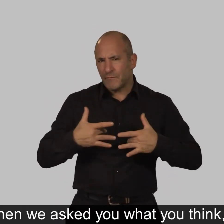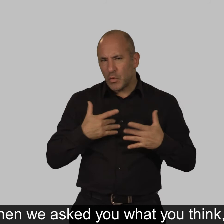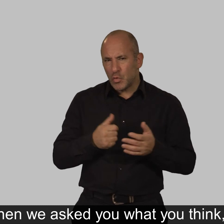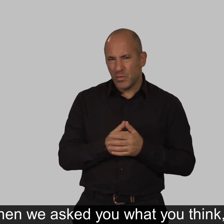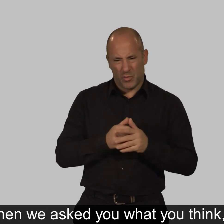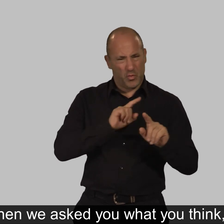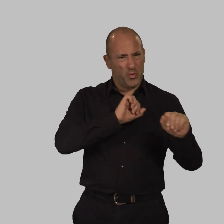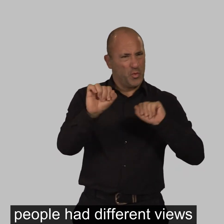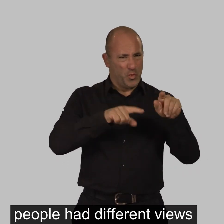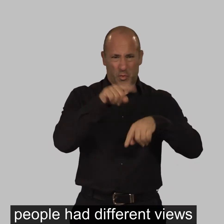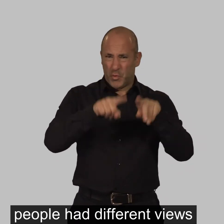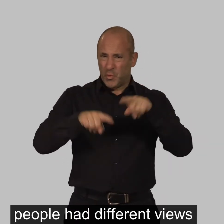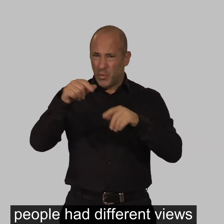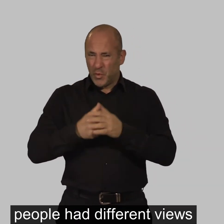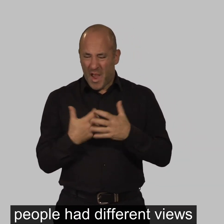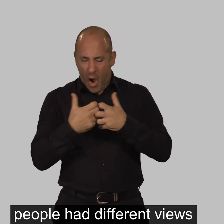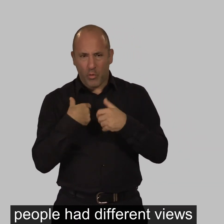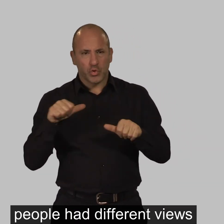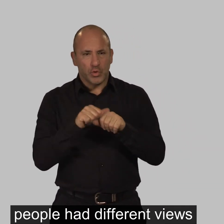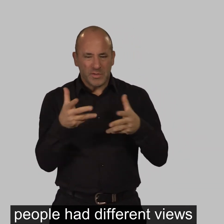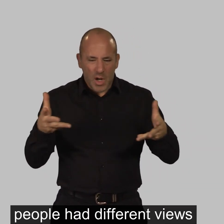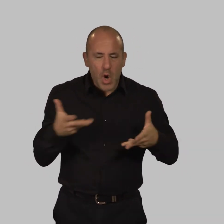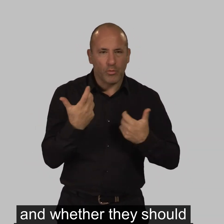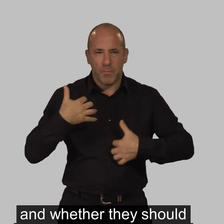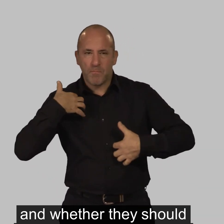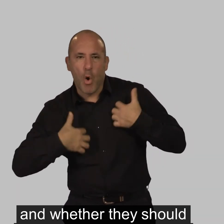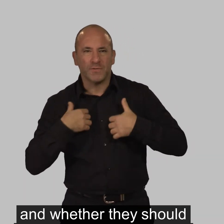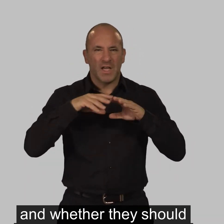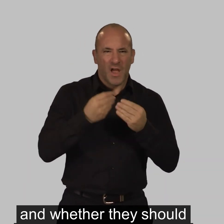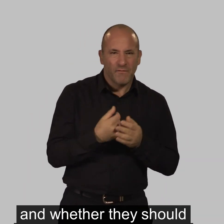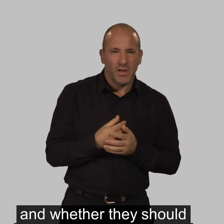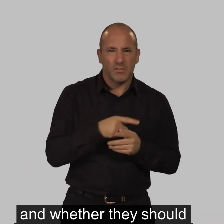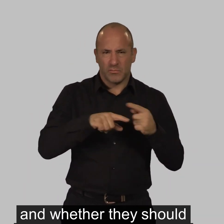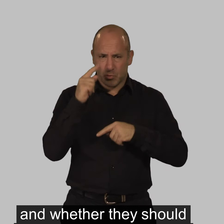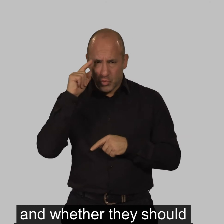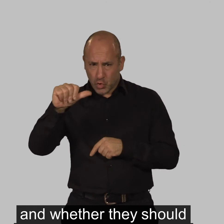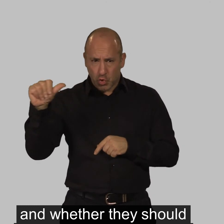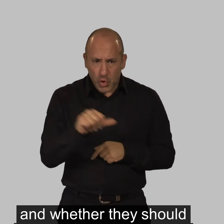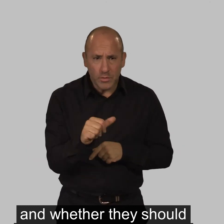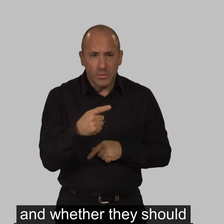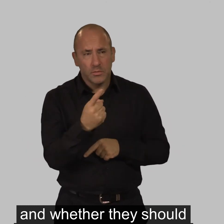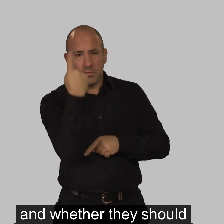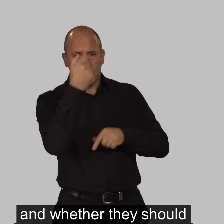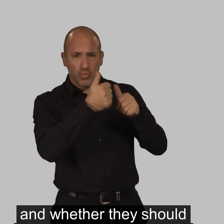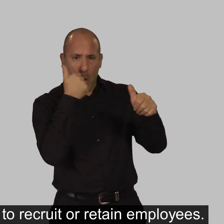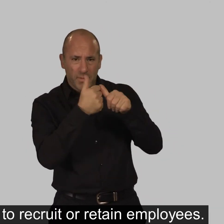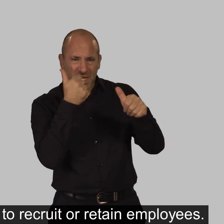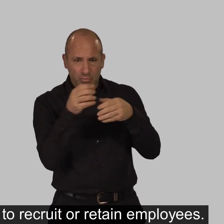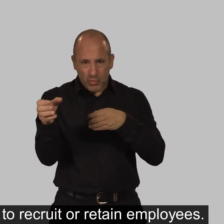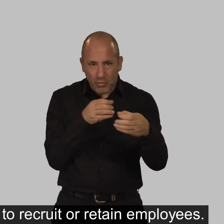When we asked you what you think, people had different views about incentives and whether they should be